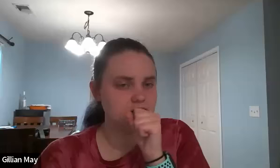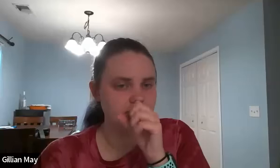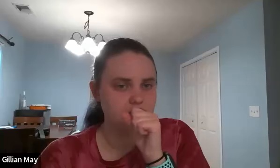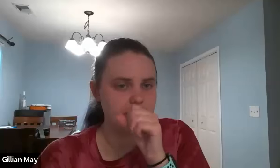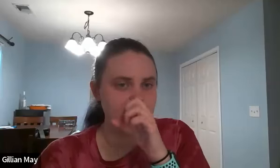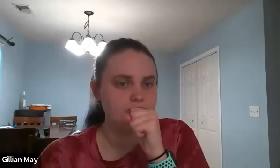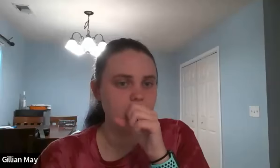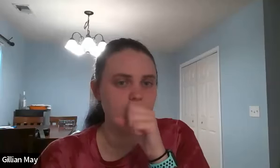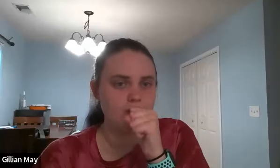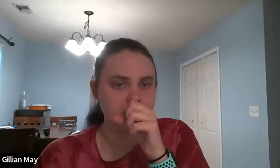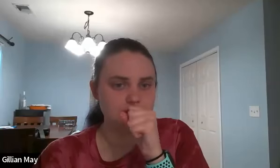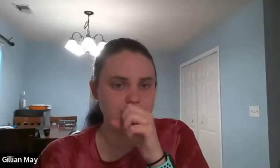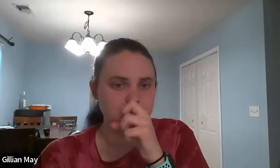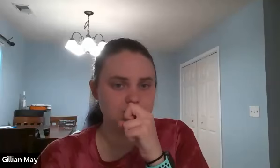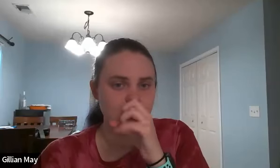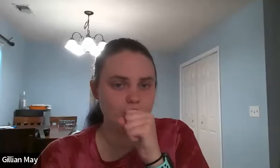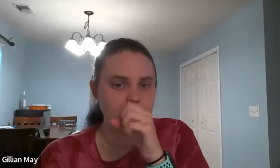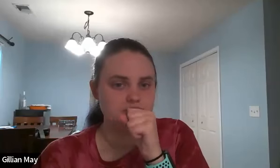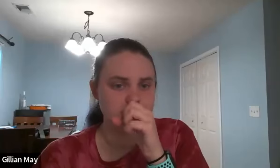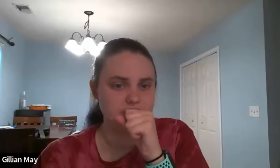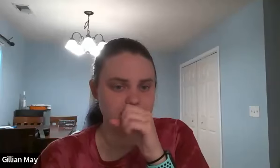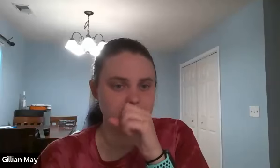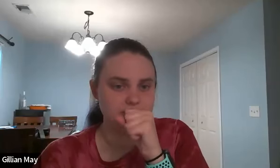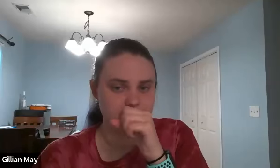in front of your mouth. Orange. Mm-hmm.